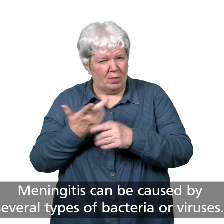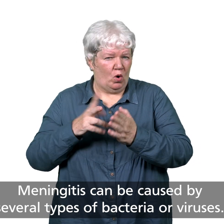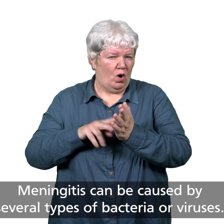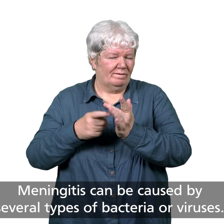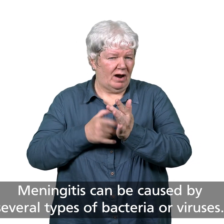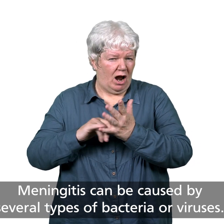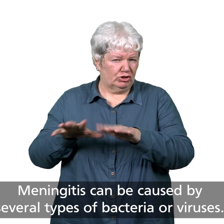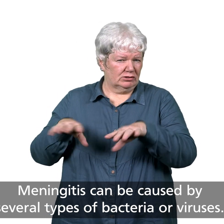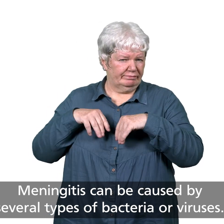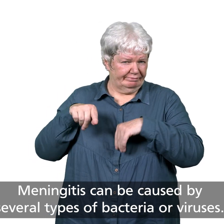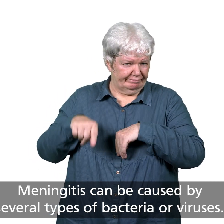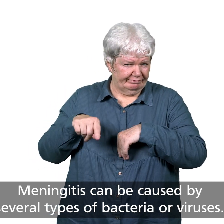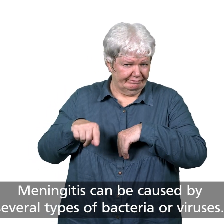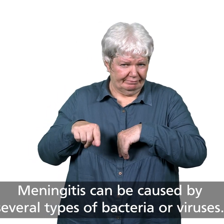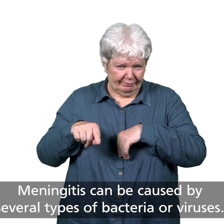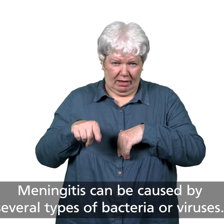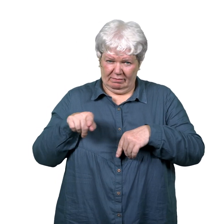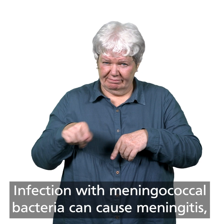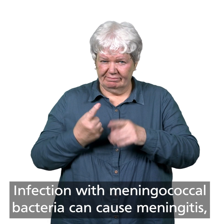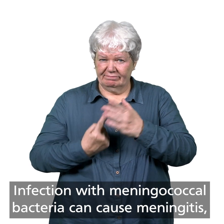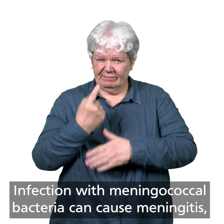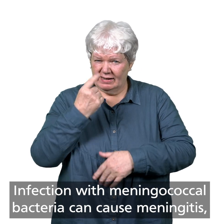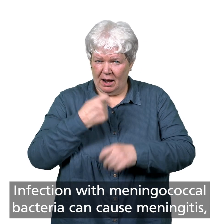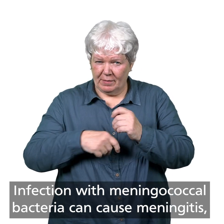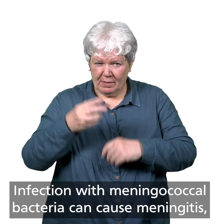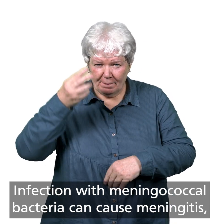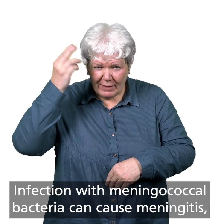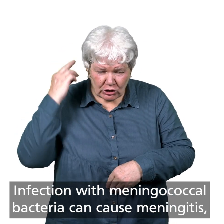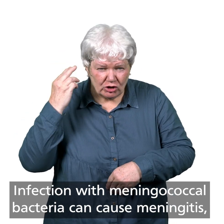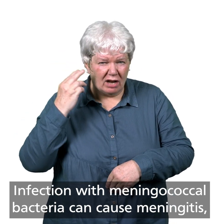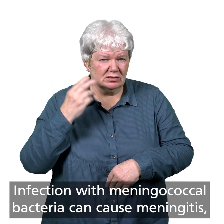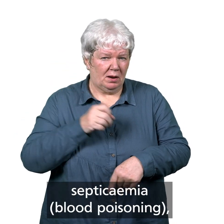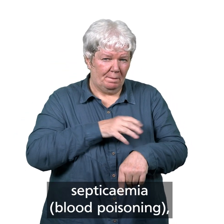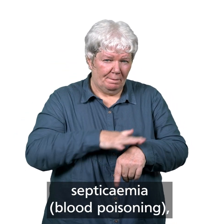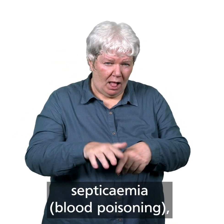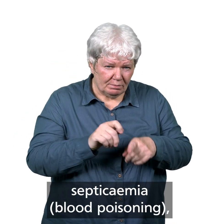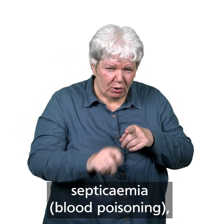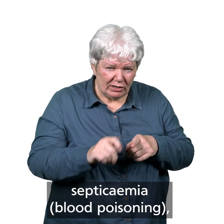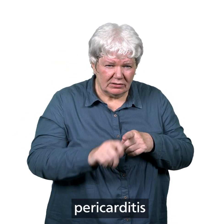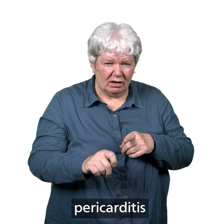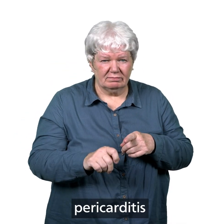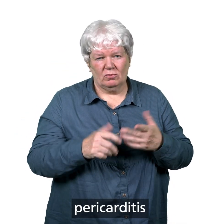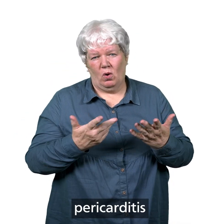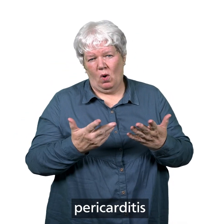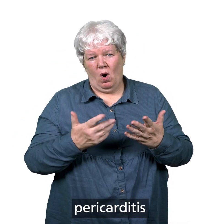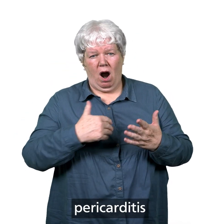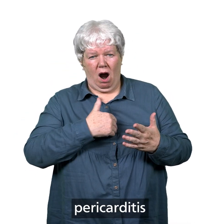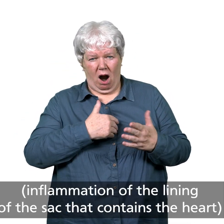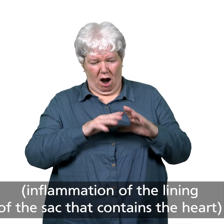viruses. Infection with meningococcal bacteria can cause meningitis, septicemia, blood poisoning,